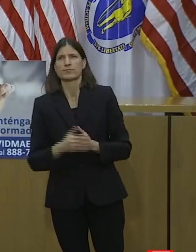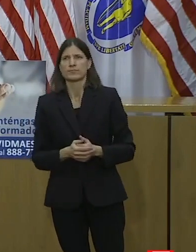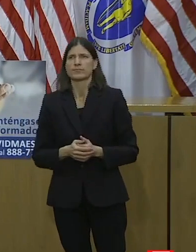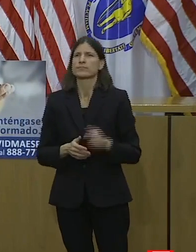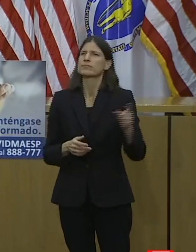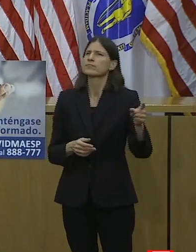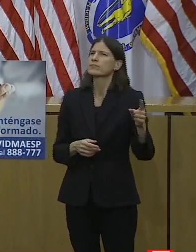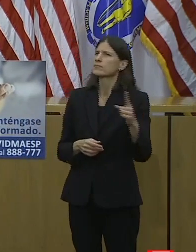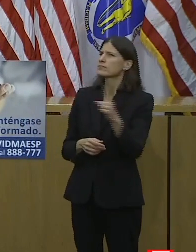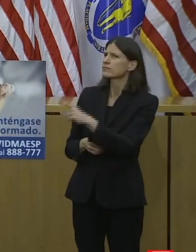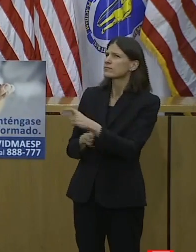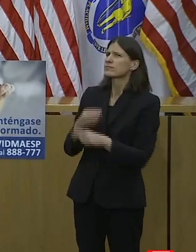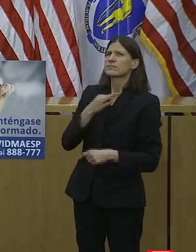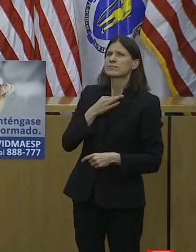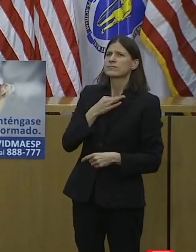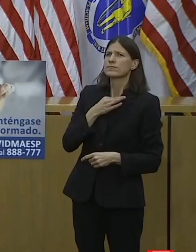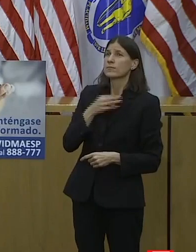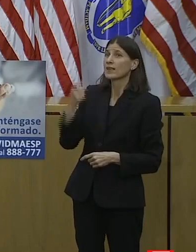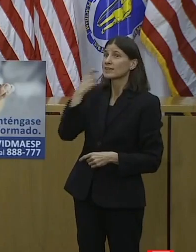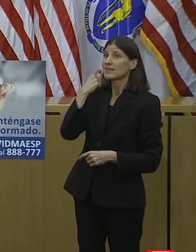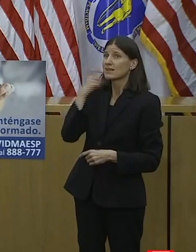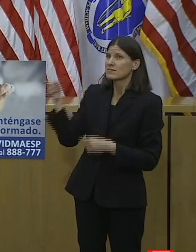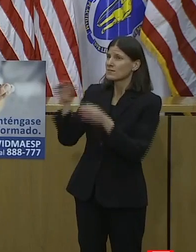person look at the data? Death,